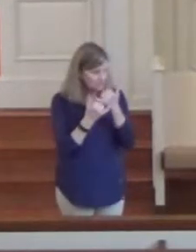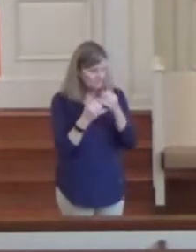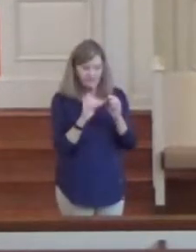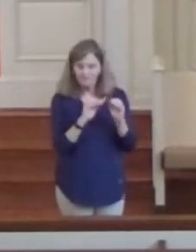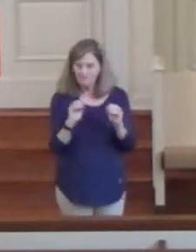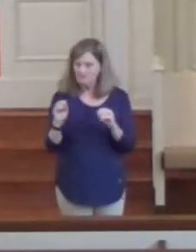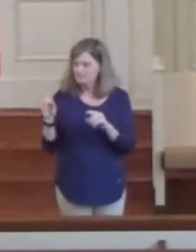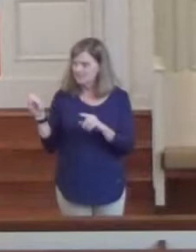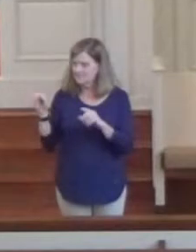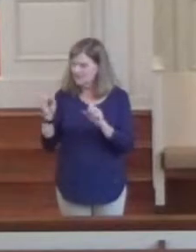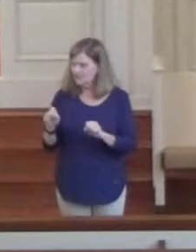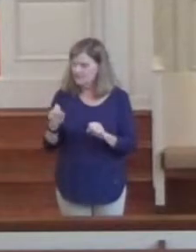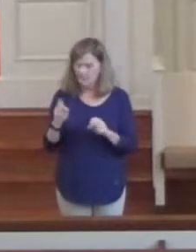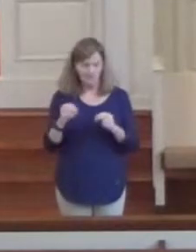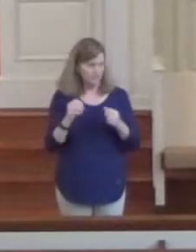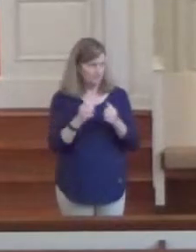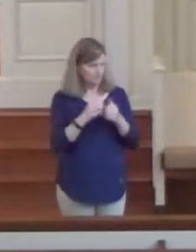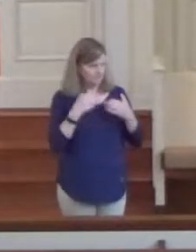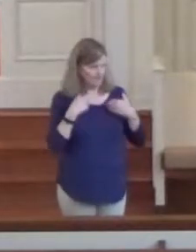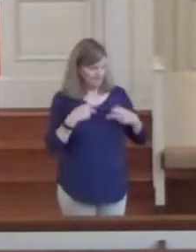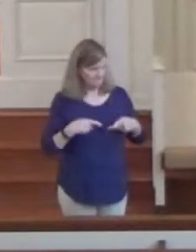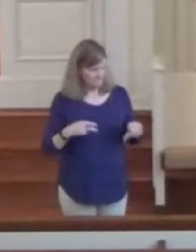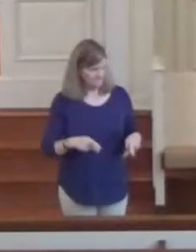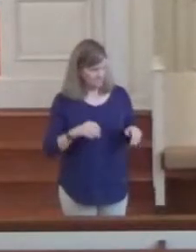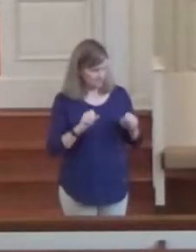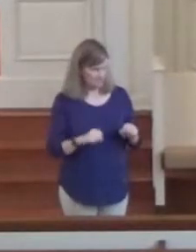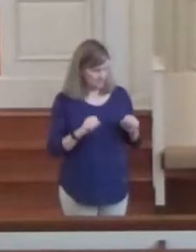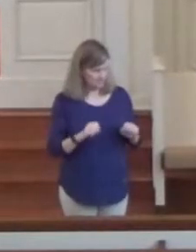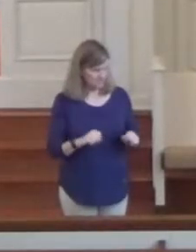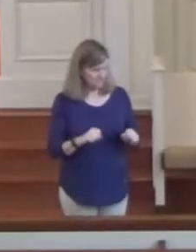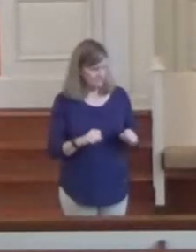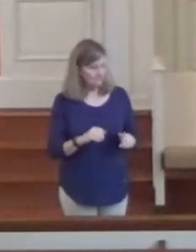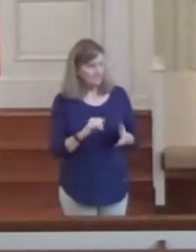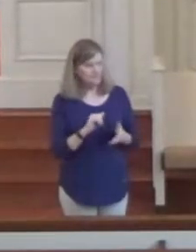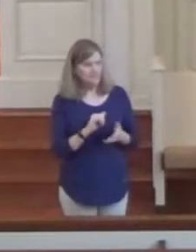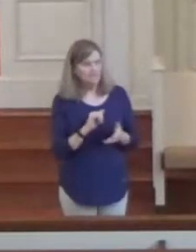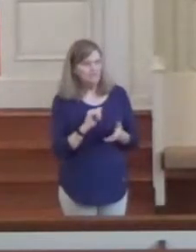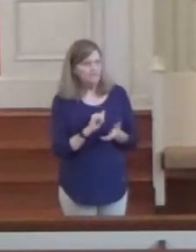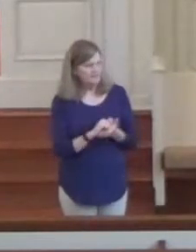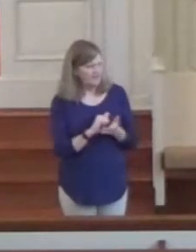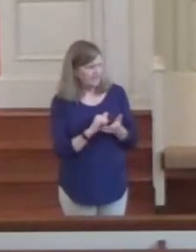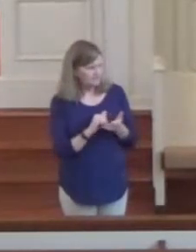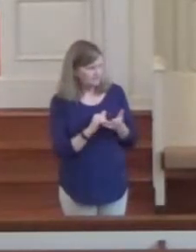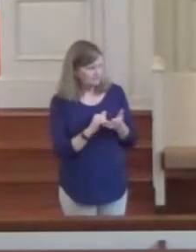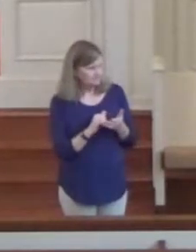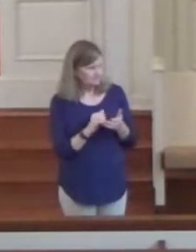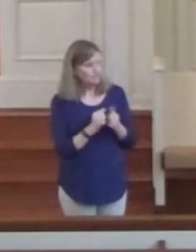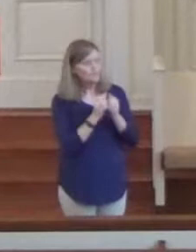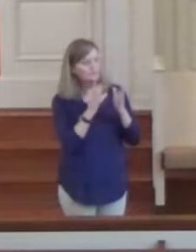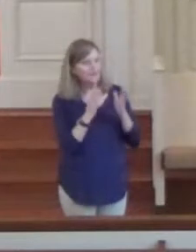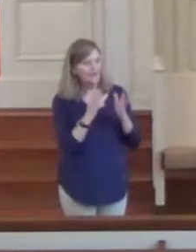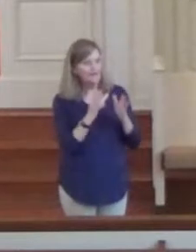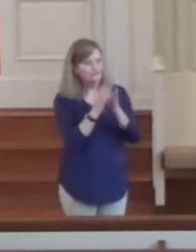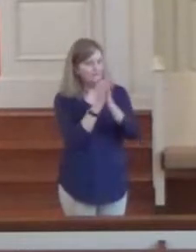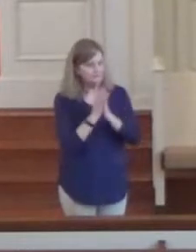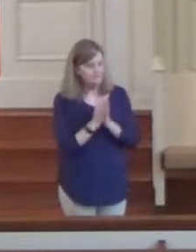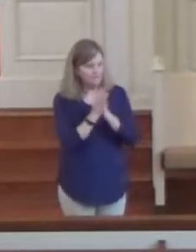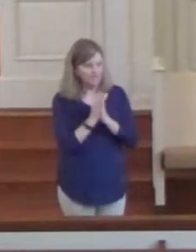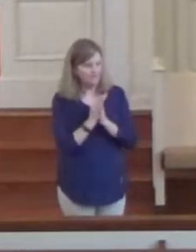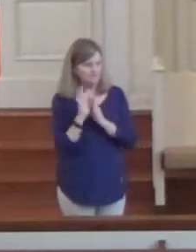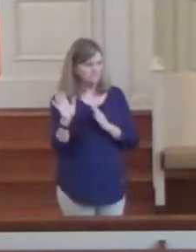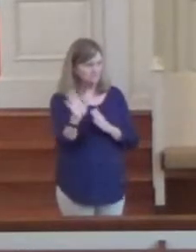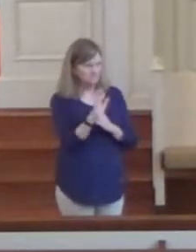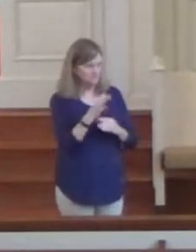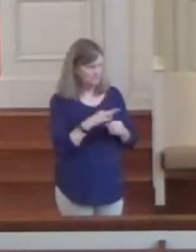nothing that I can do with all of my physical abilities, there's nothing that I can do with all my physical abilities without the prayers and